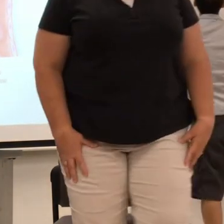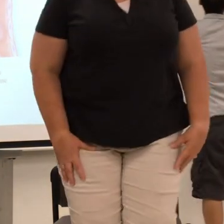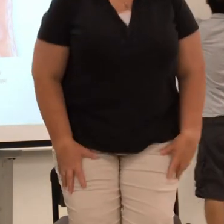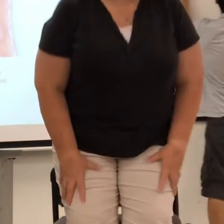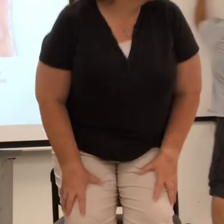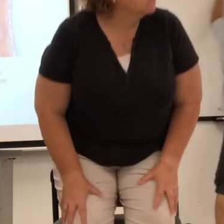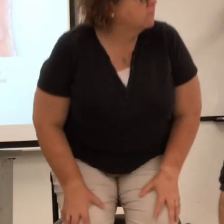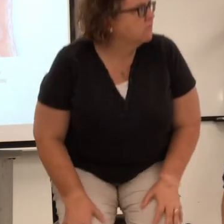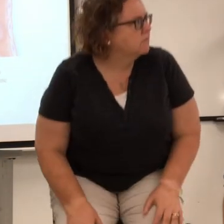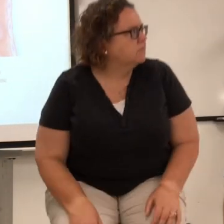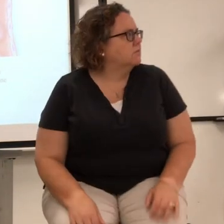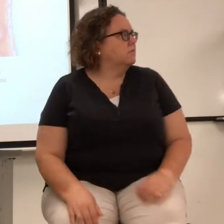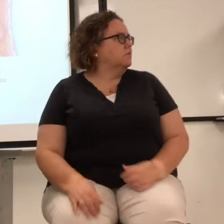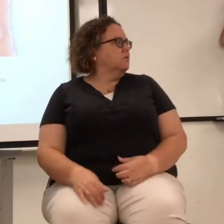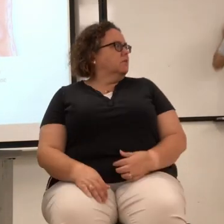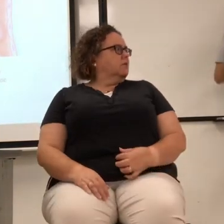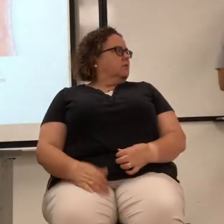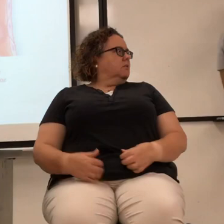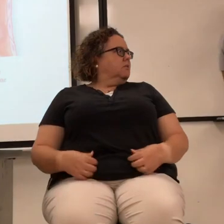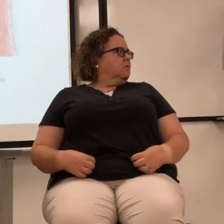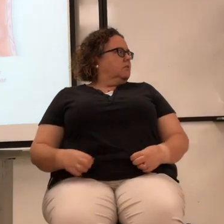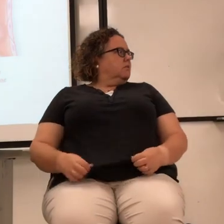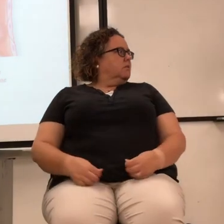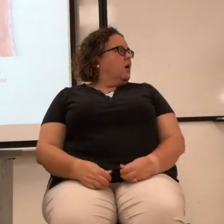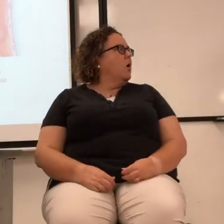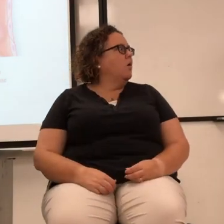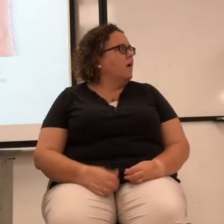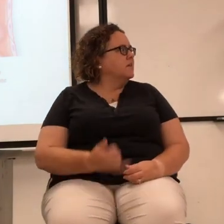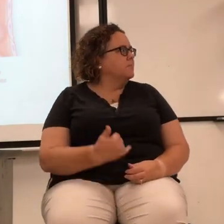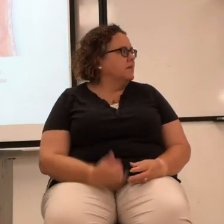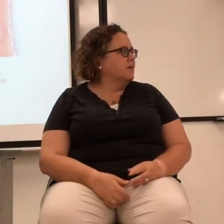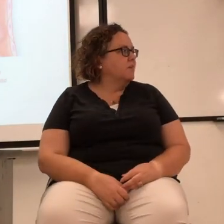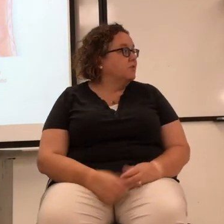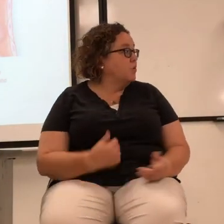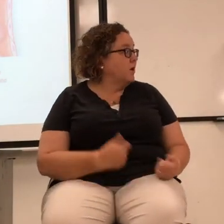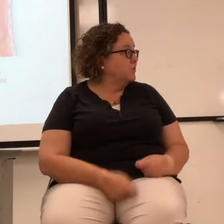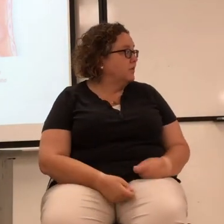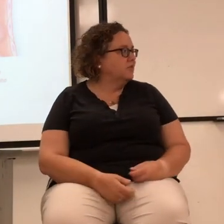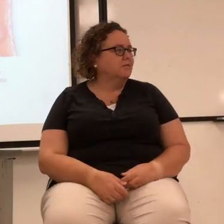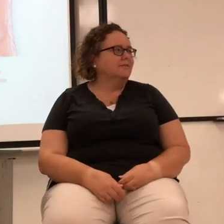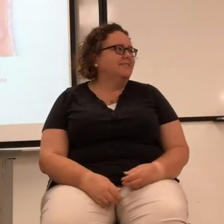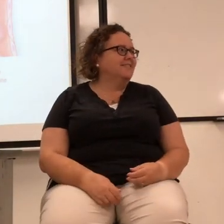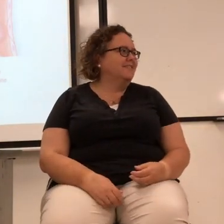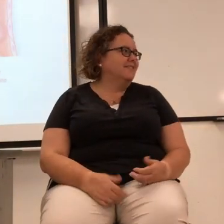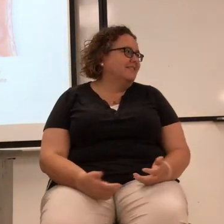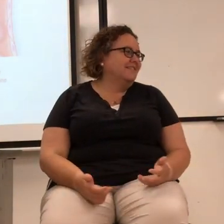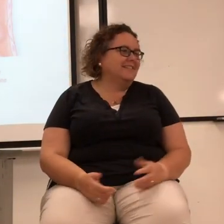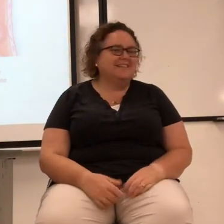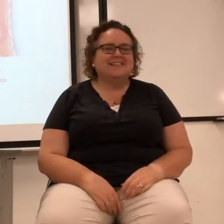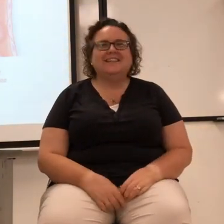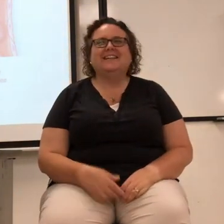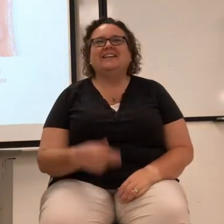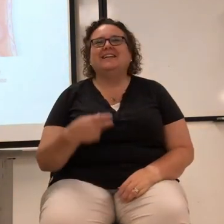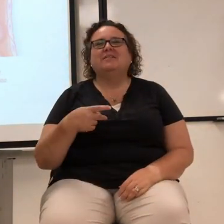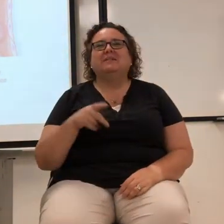PCT T cell in the middle.